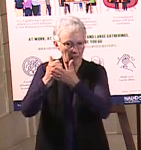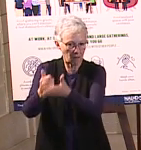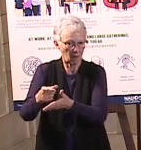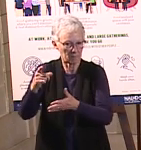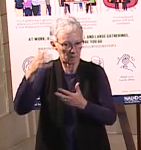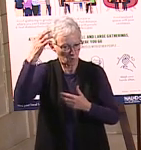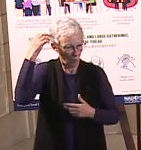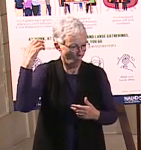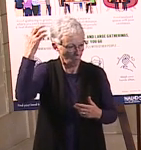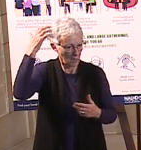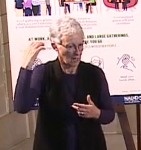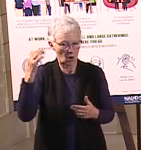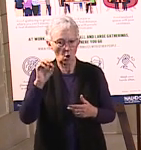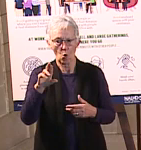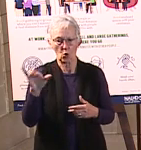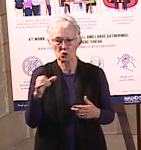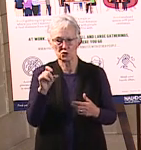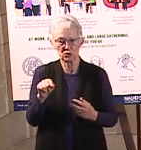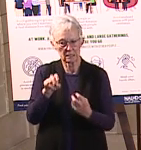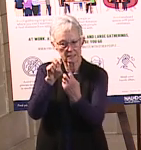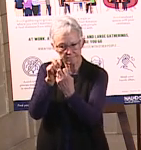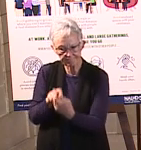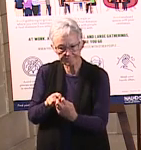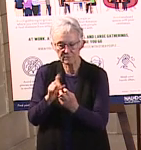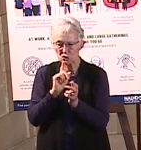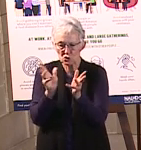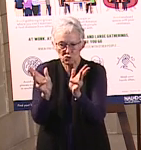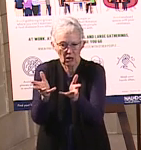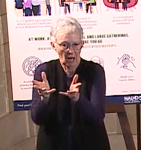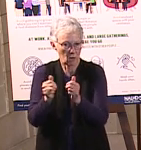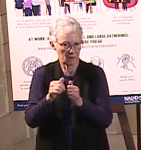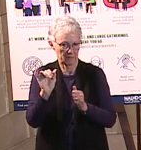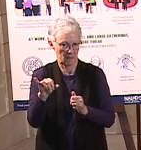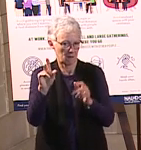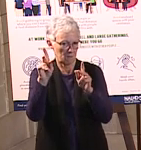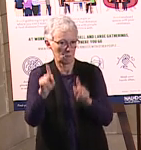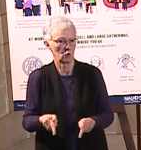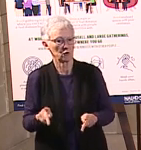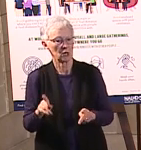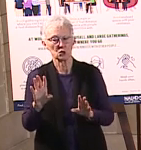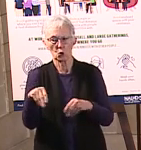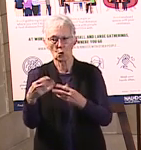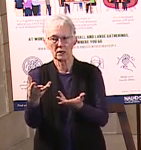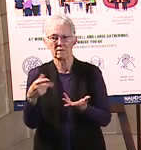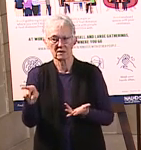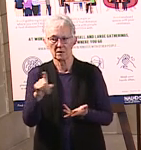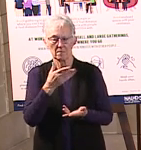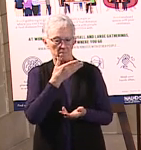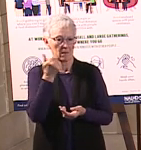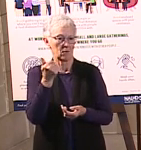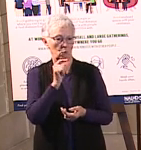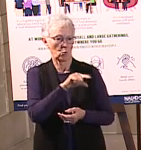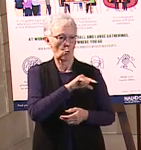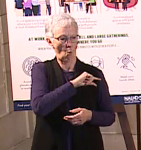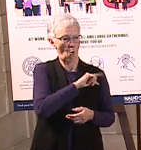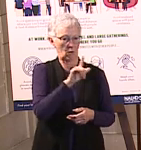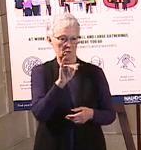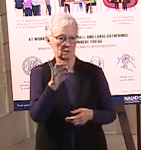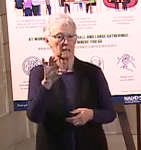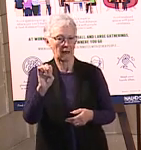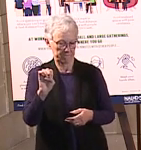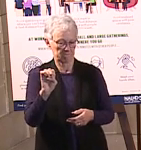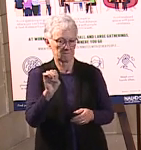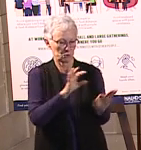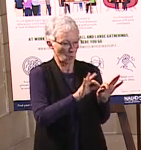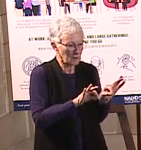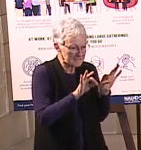be there for conversation. Again, it's that helping them to have a greater quality of life. So the essential